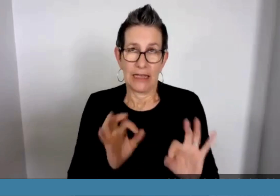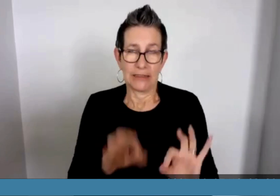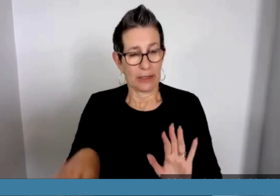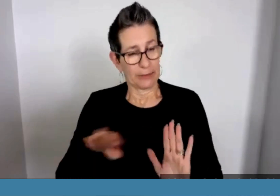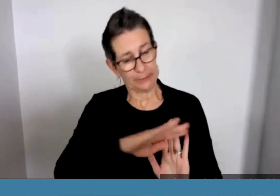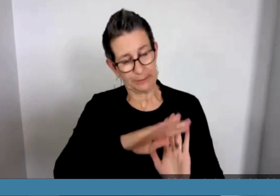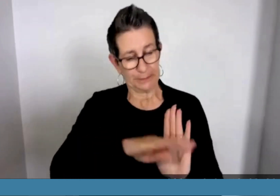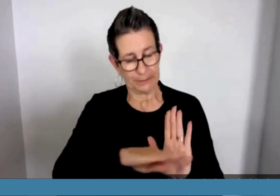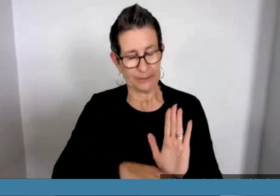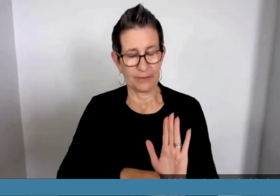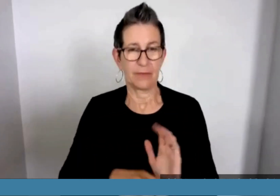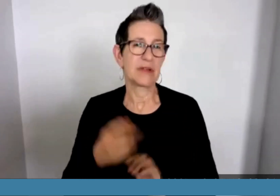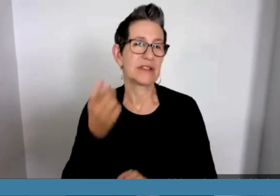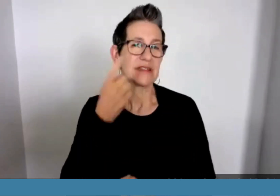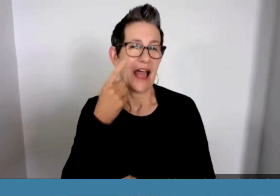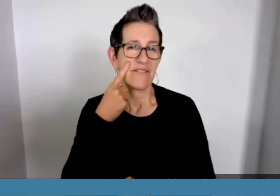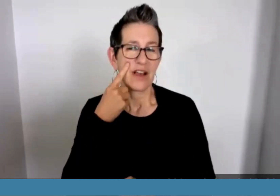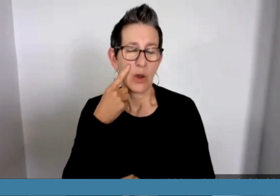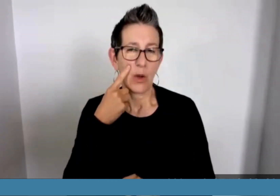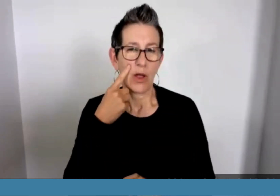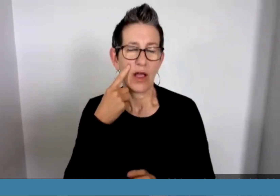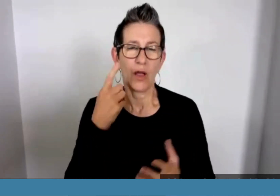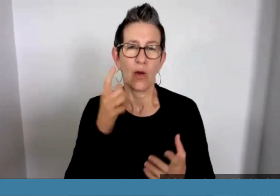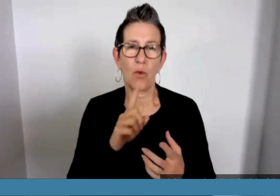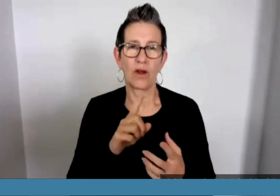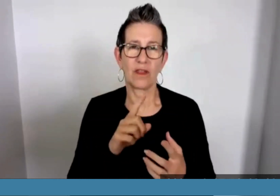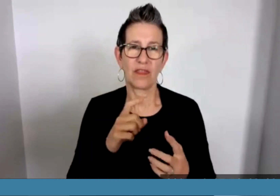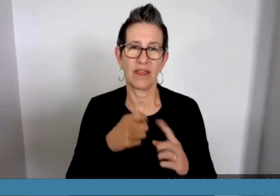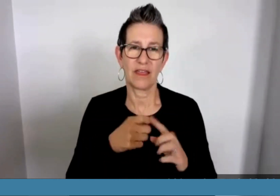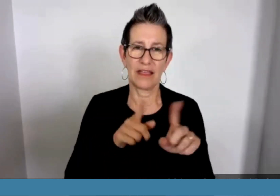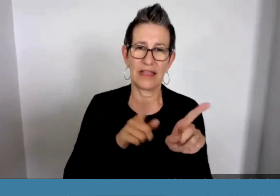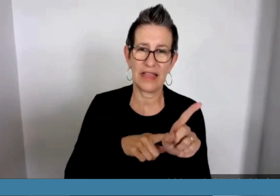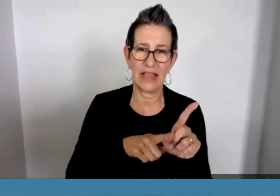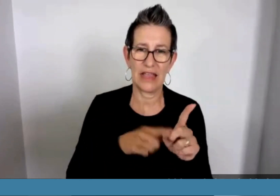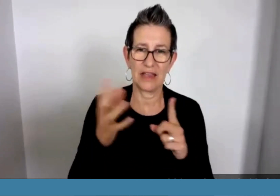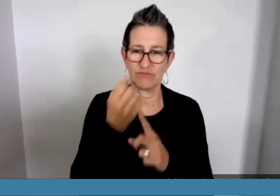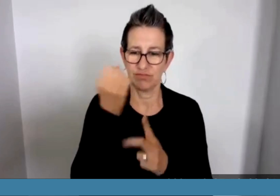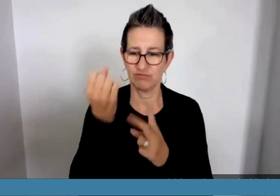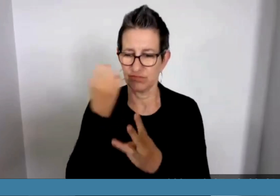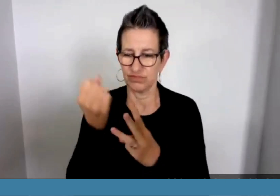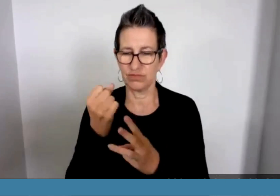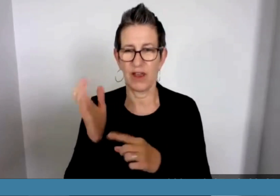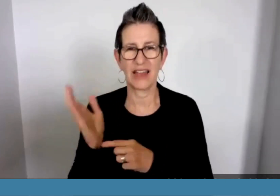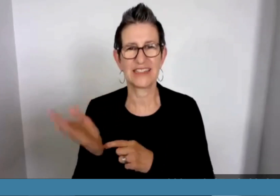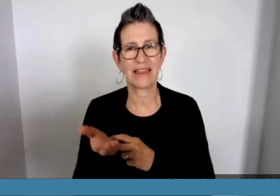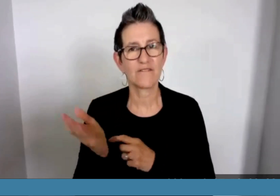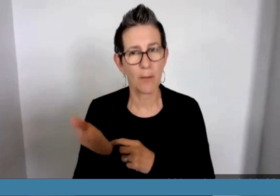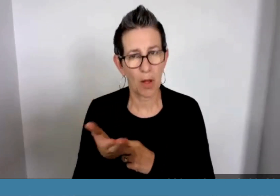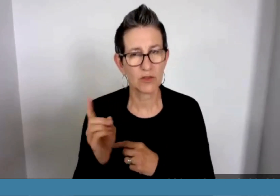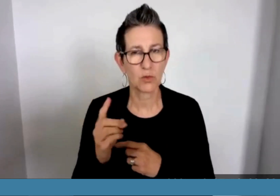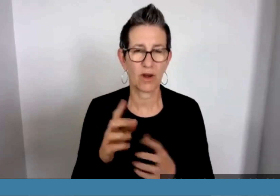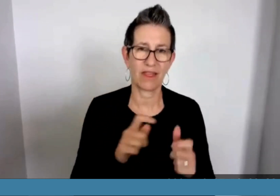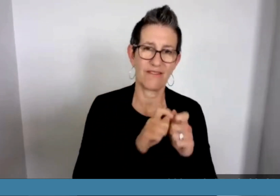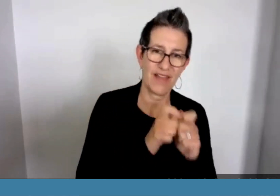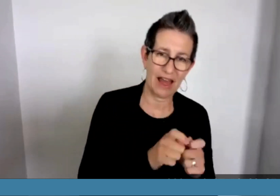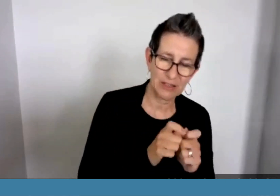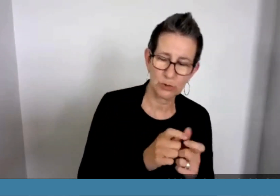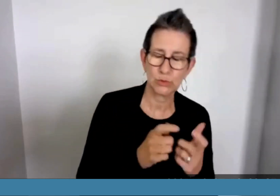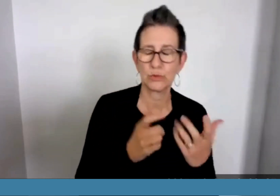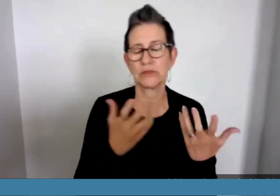key criterion. What are the key deliverables? What are the values and principles that we've really highlighted, and align